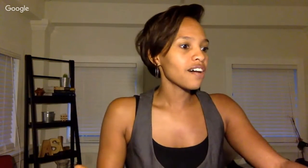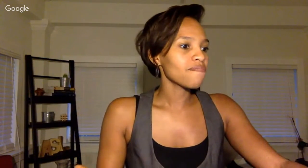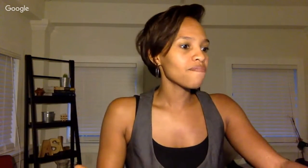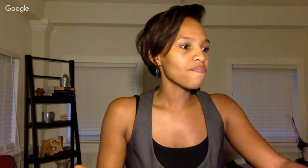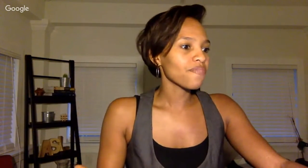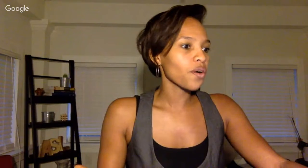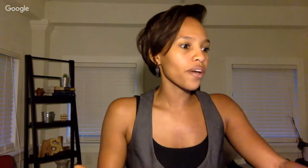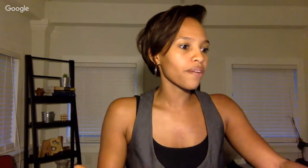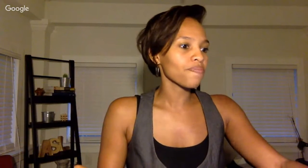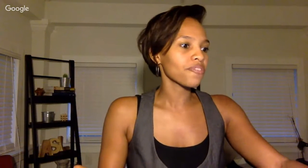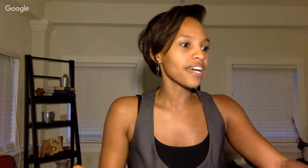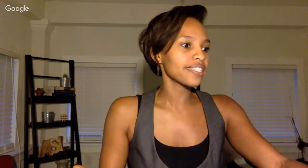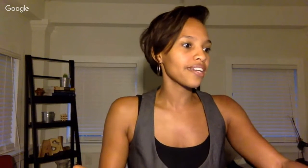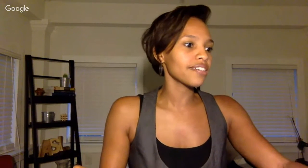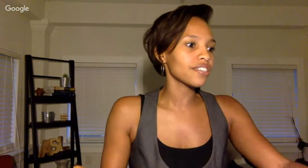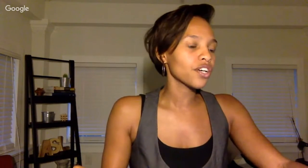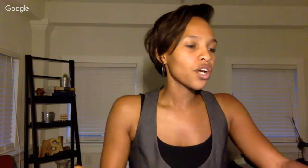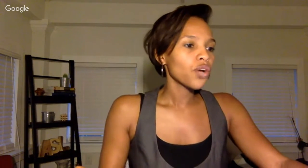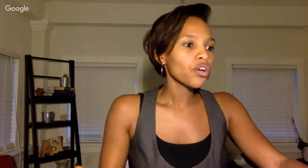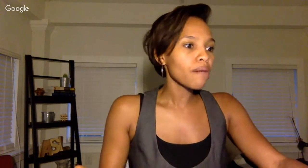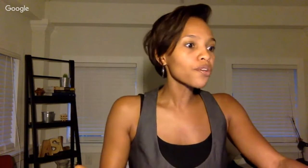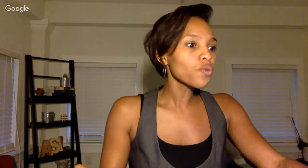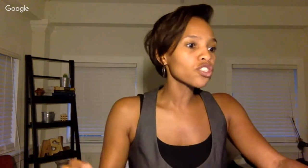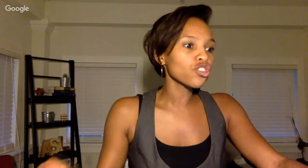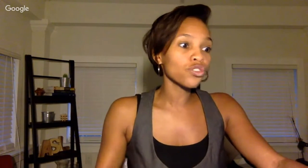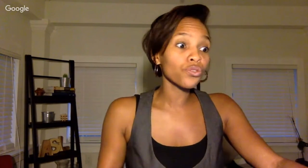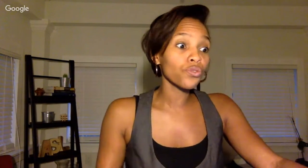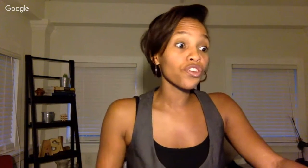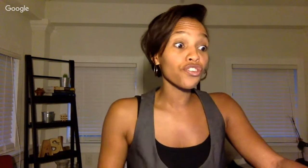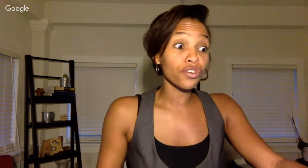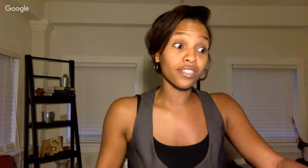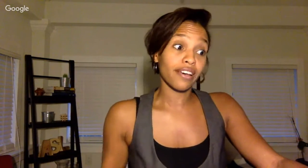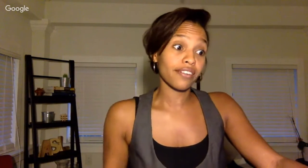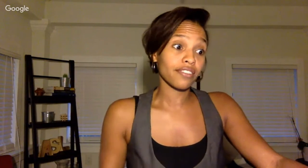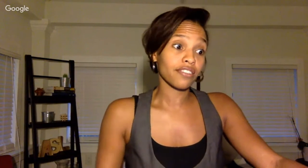Yeah. Okay, next sentence. Remember what Sue, the nurse, said?